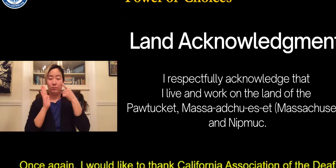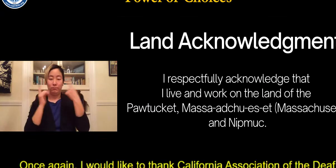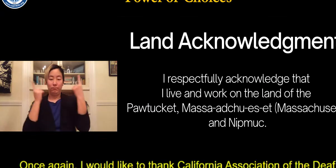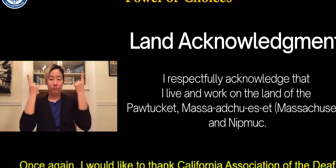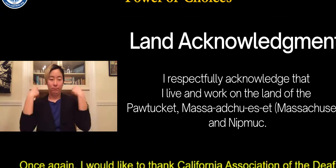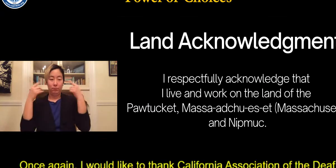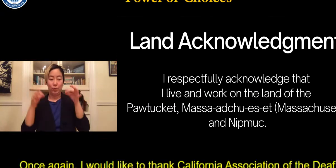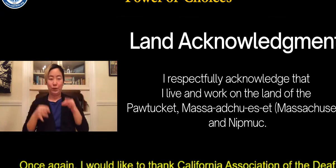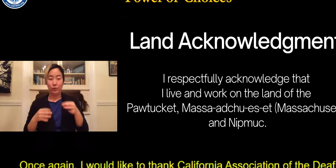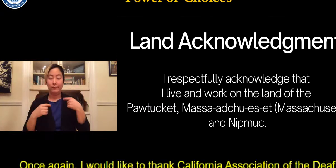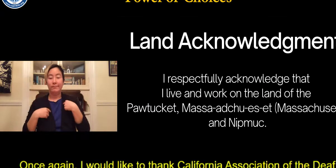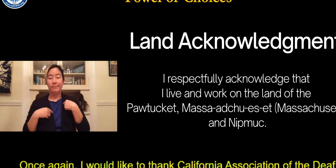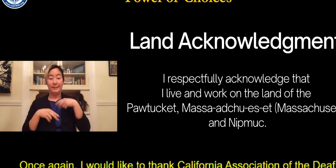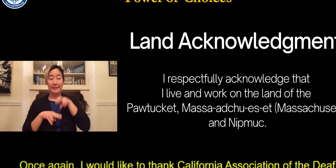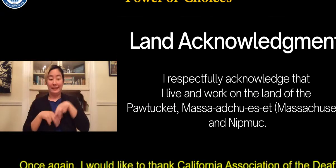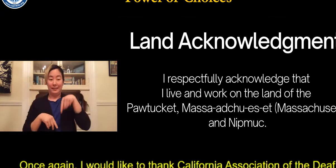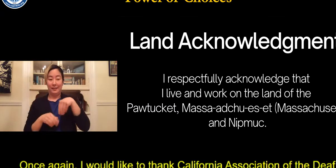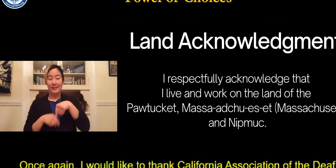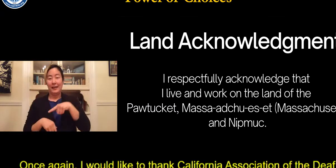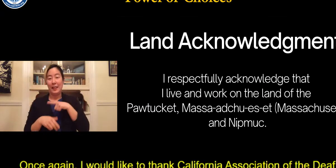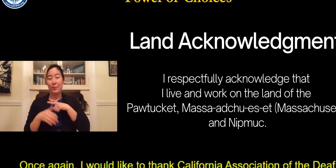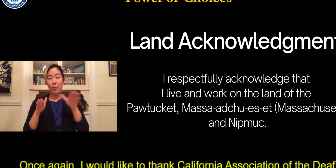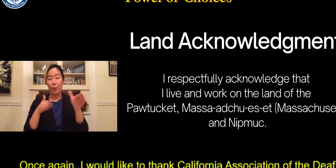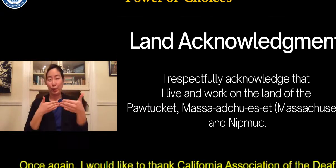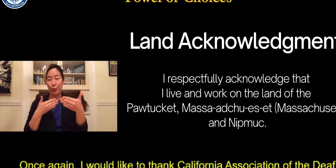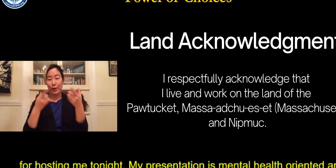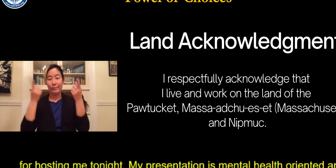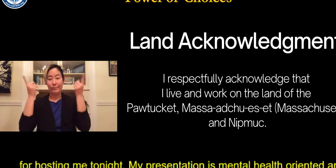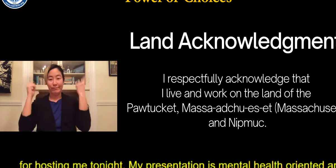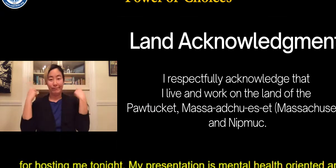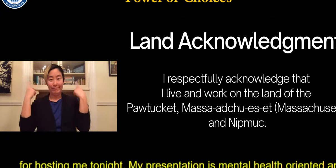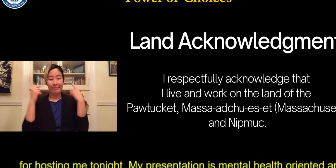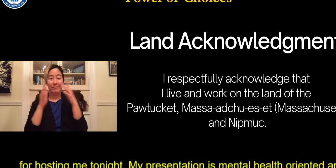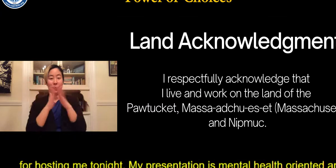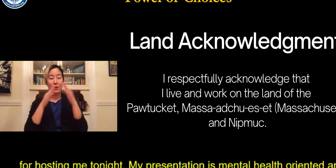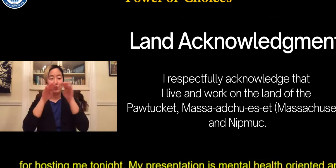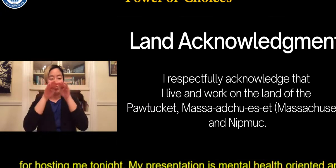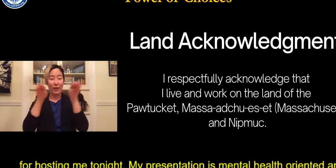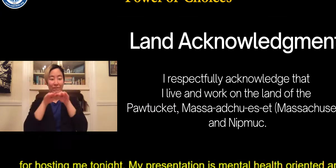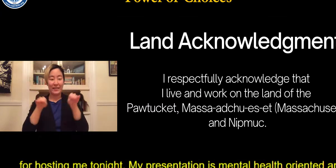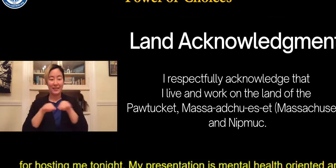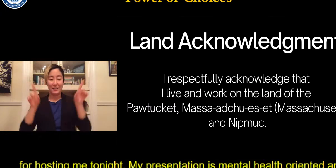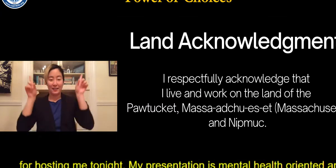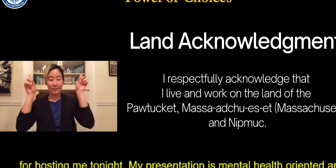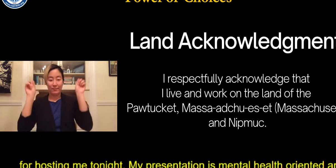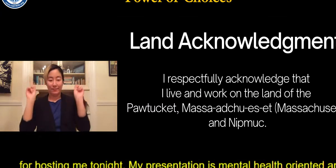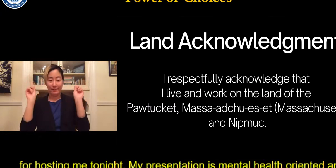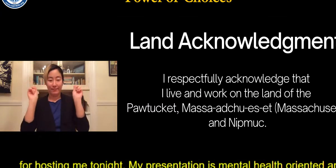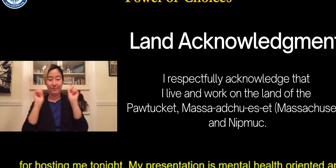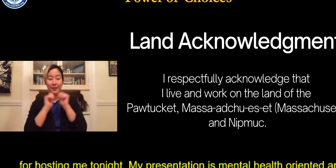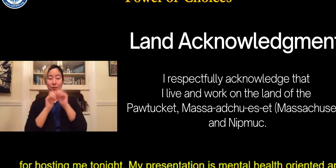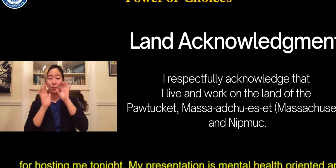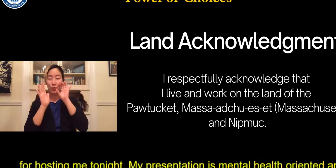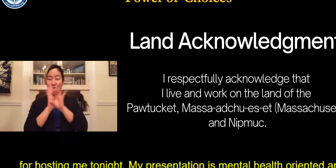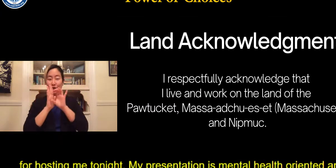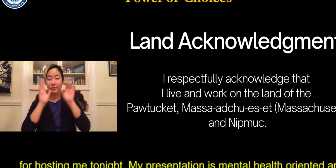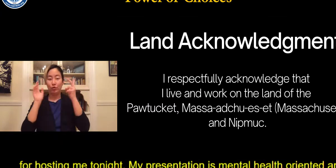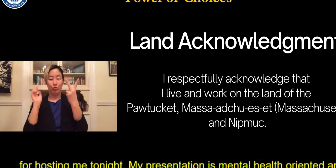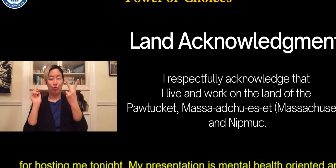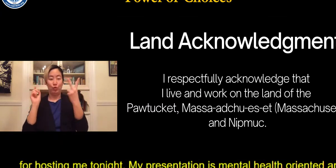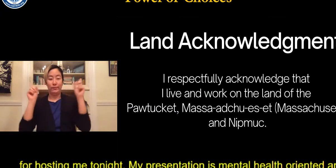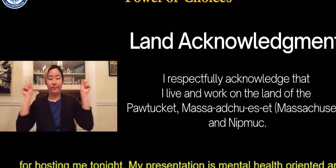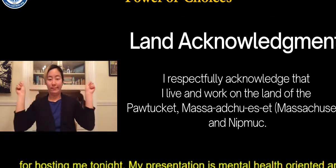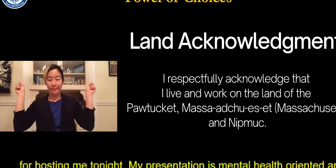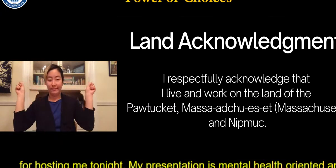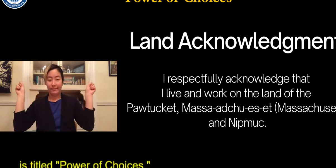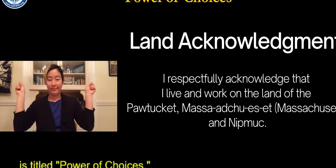Before I delve in and get going, I'd like to give you a visual description of my background. I am sitting in my living room. There is a